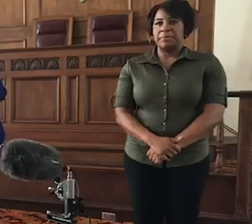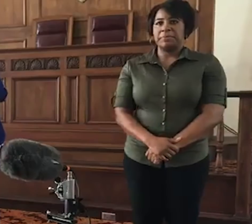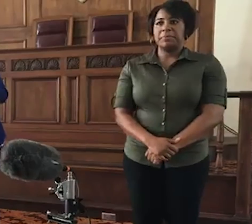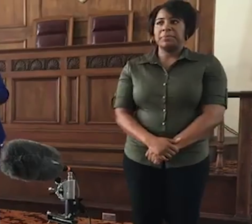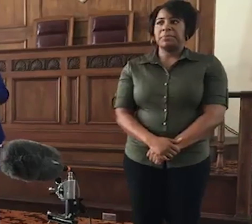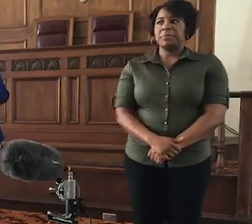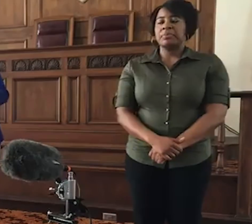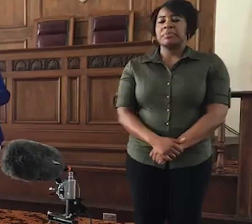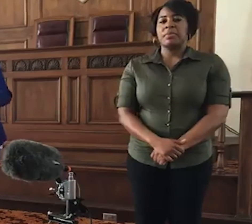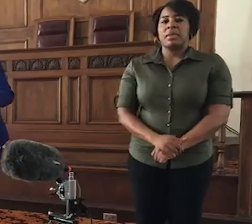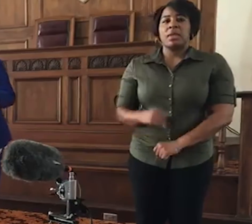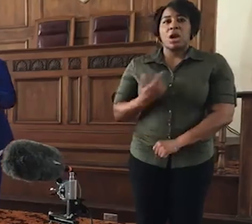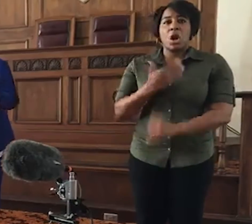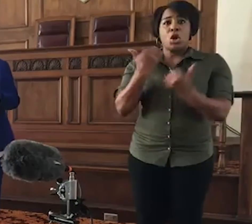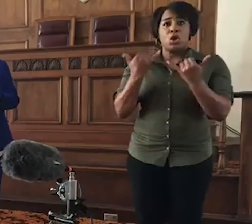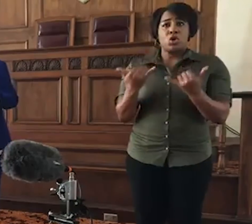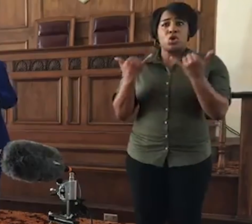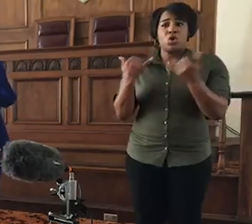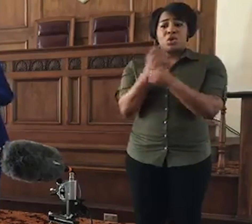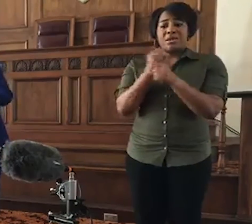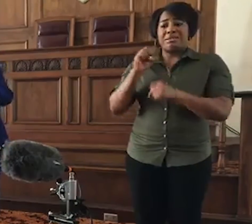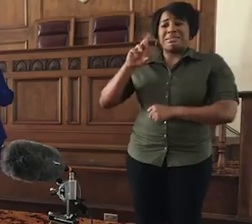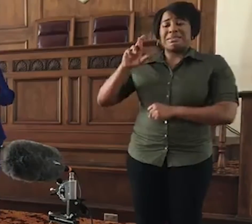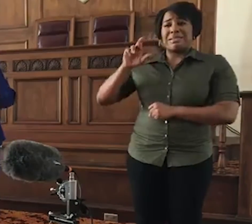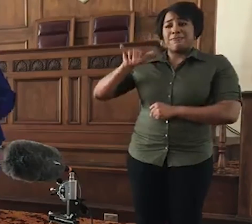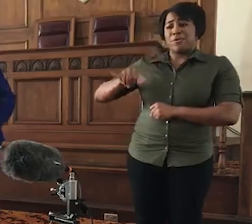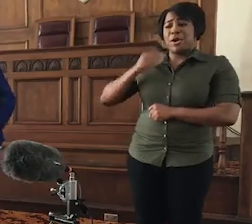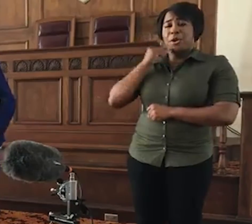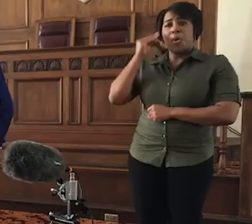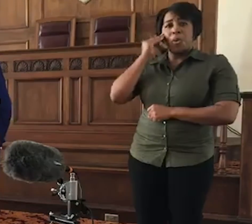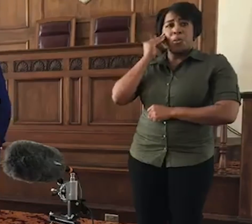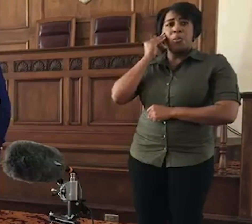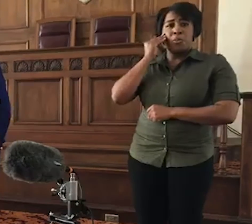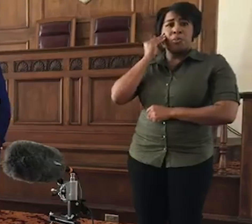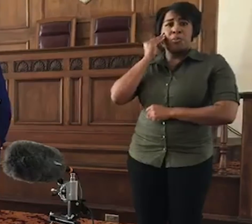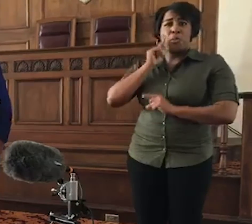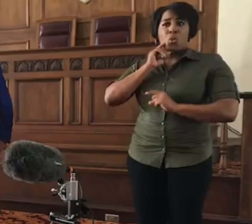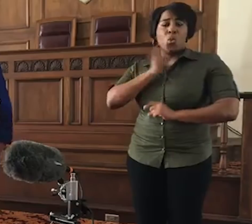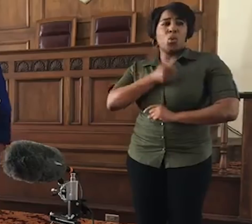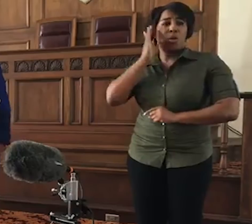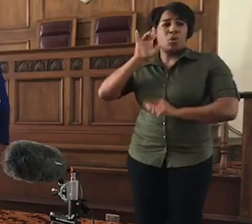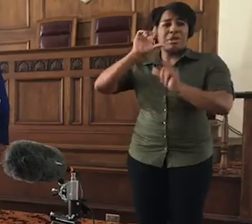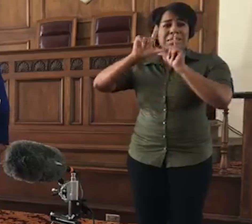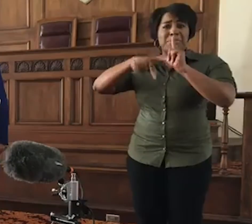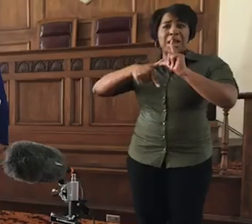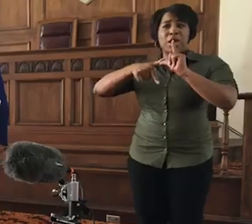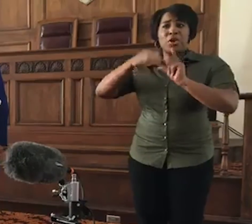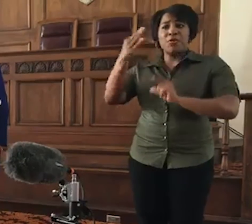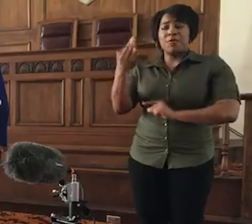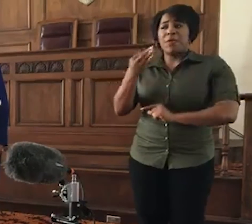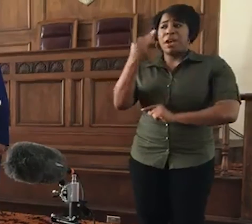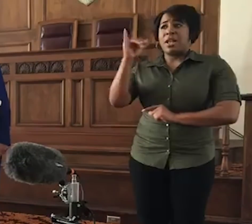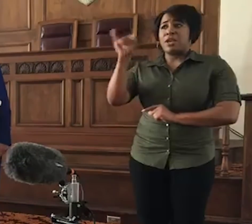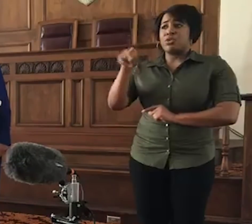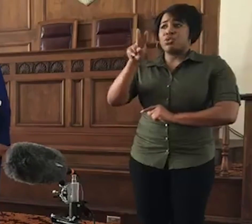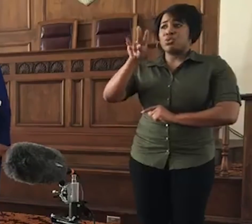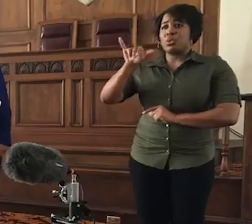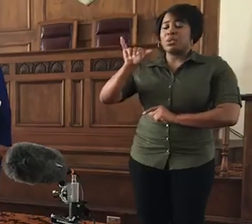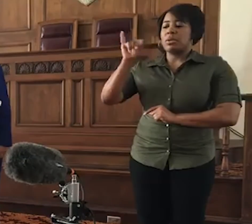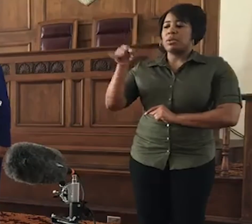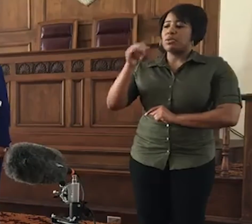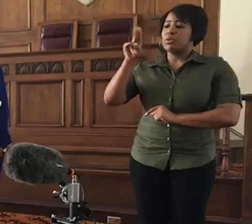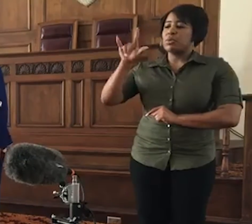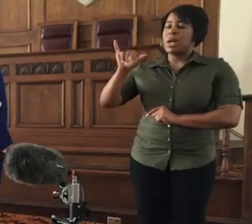Our current Safer at Home order will expire Friday, July 31st at 5